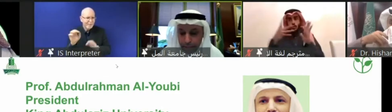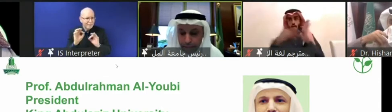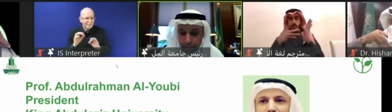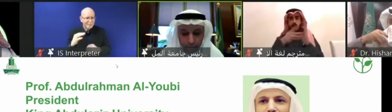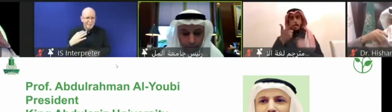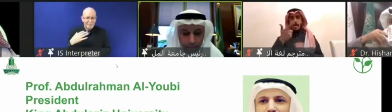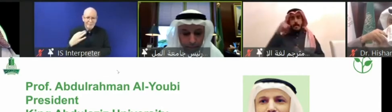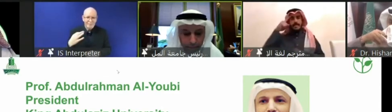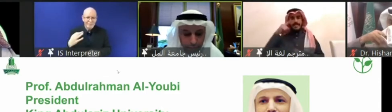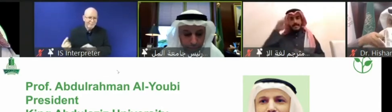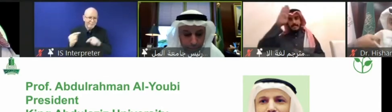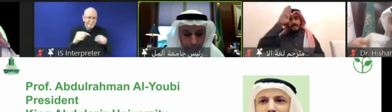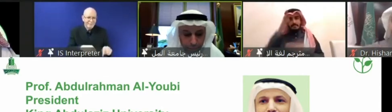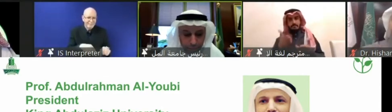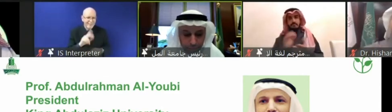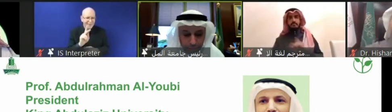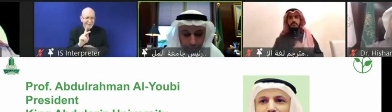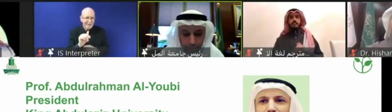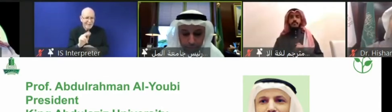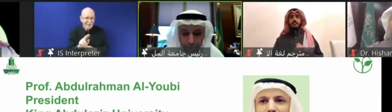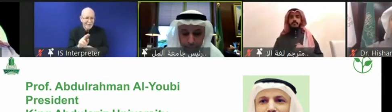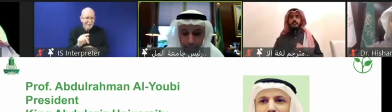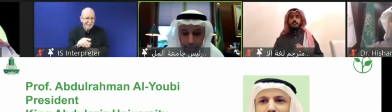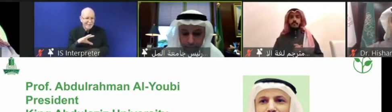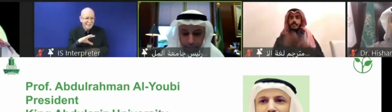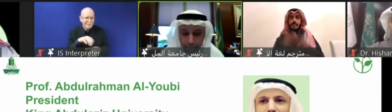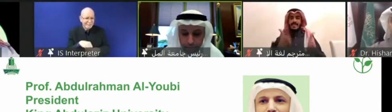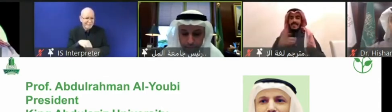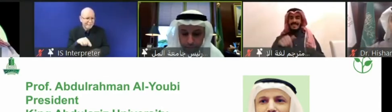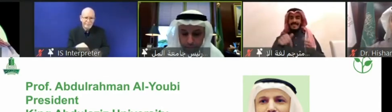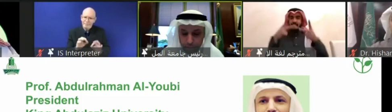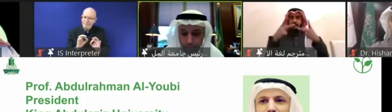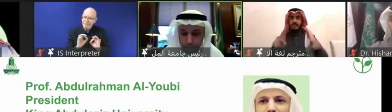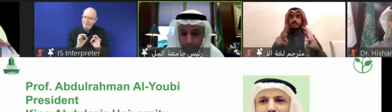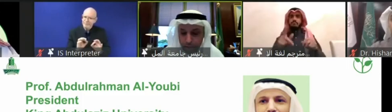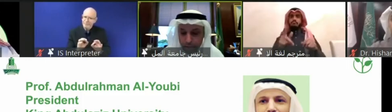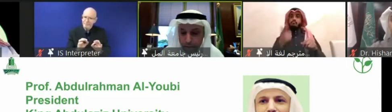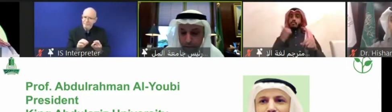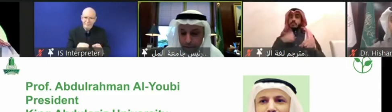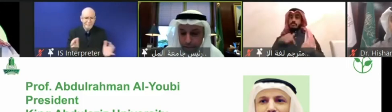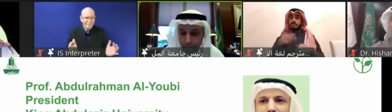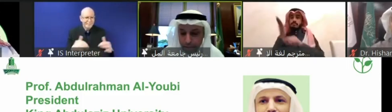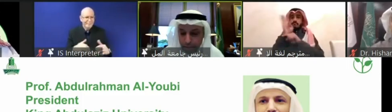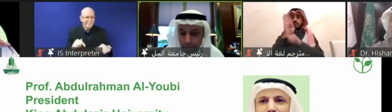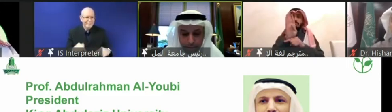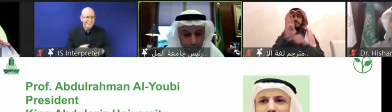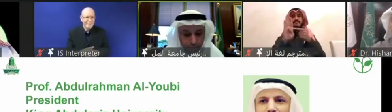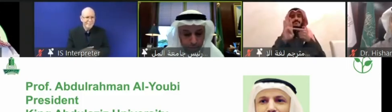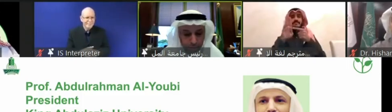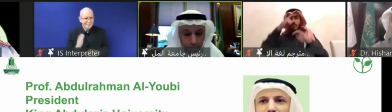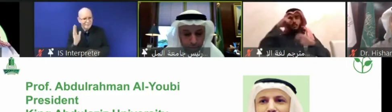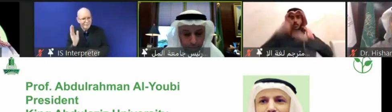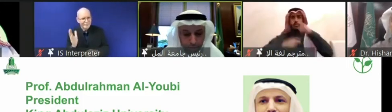participate in this vital event by presenting its effort to empower persons